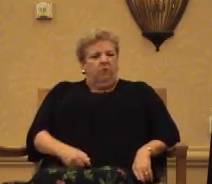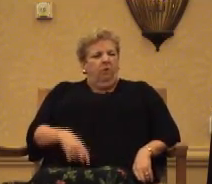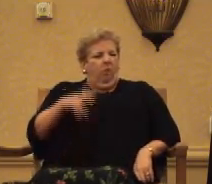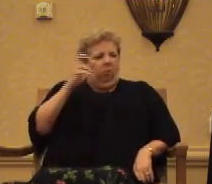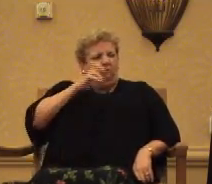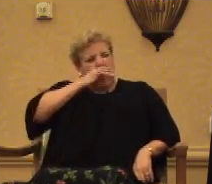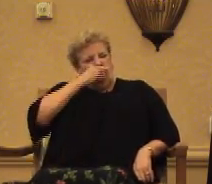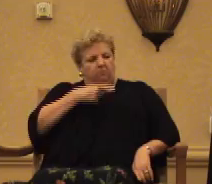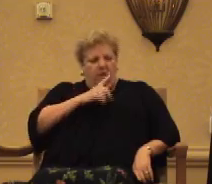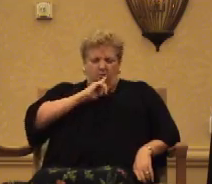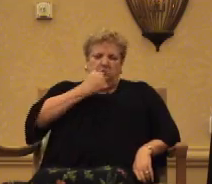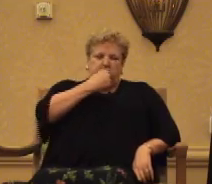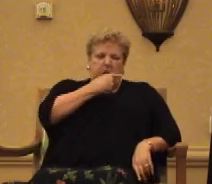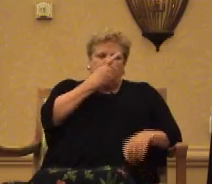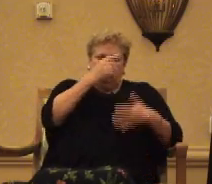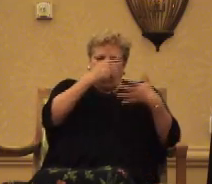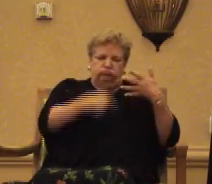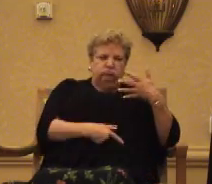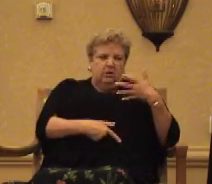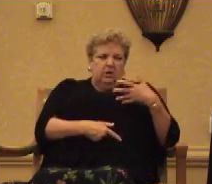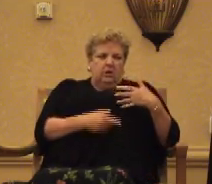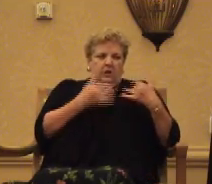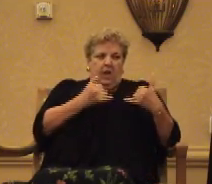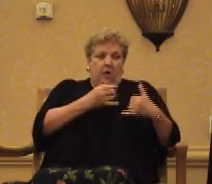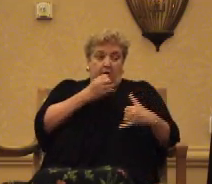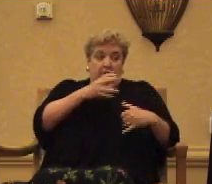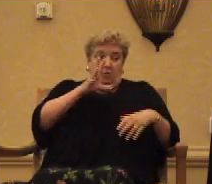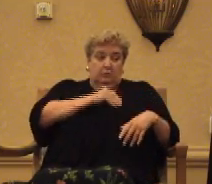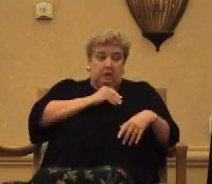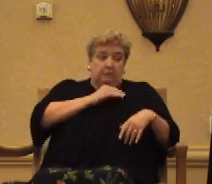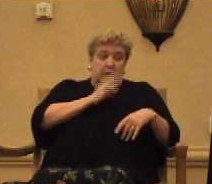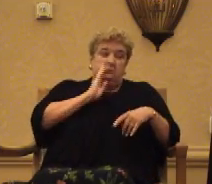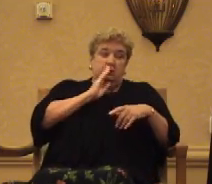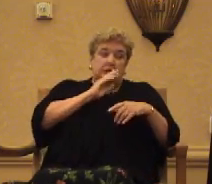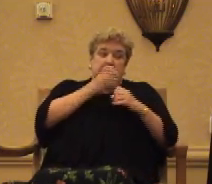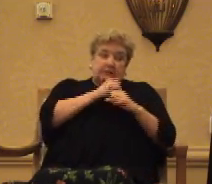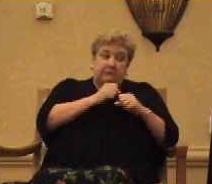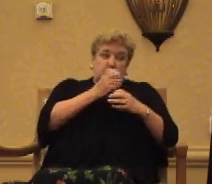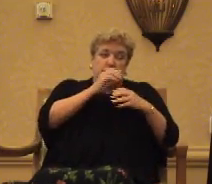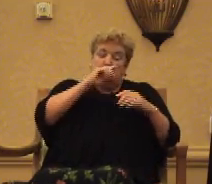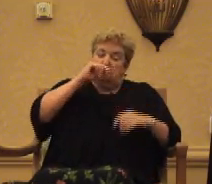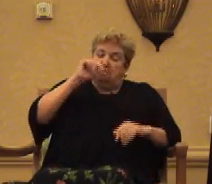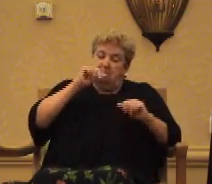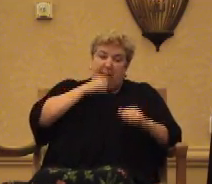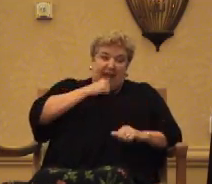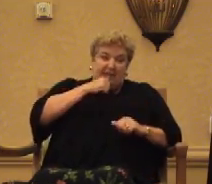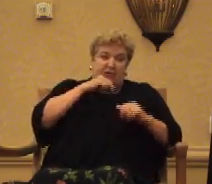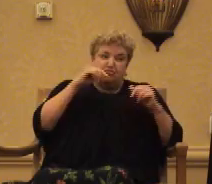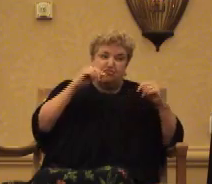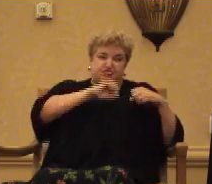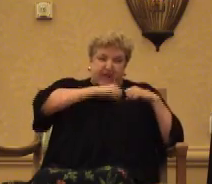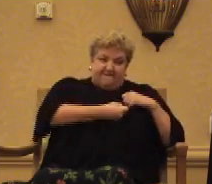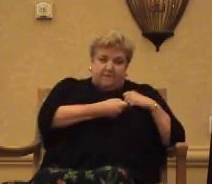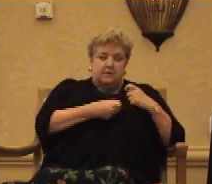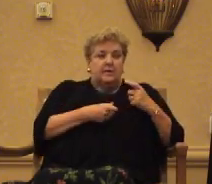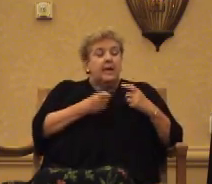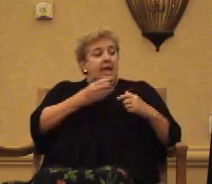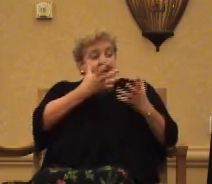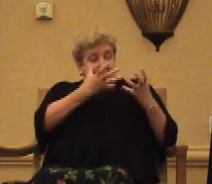I'm going to tell you some things that if you abide, it's going to save you a lot of pain and grief." He said, "Kid, I want you to know if you're explaining